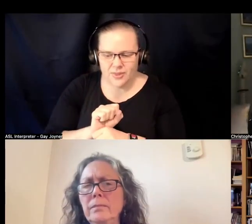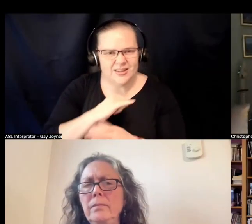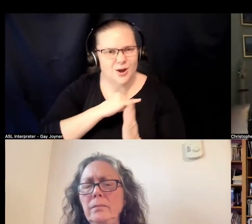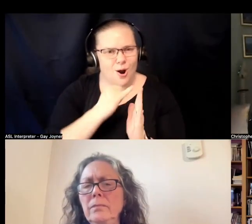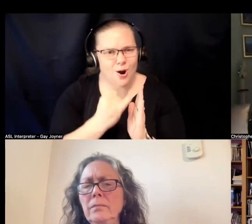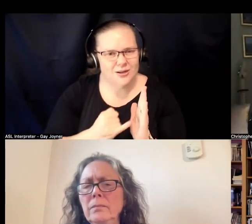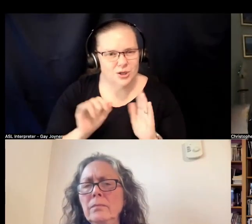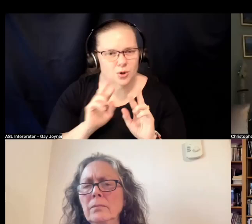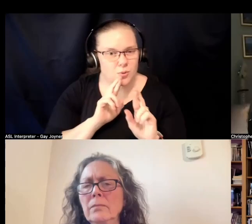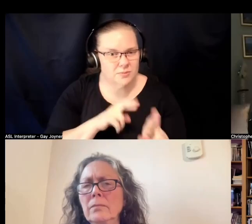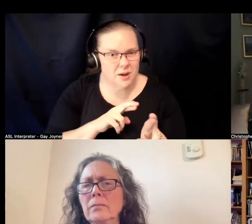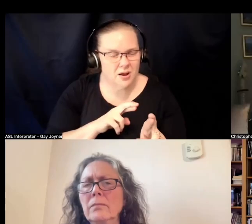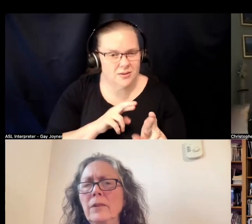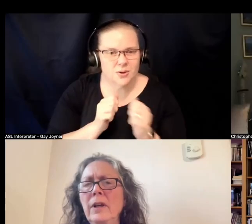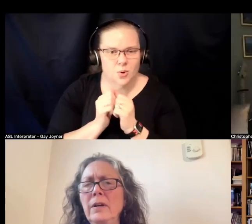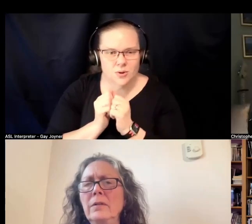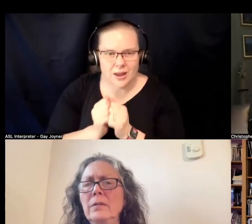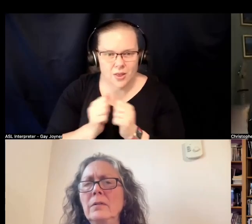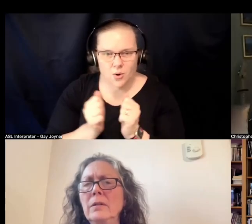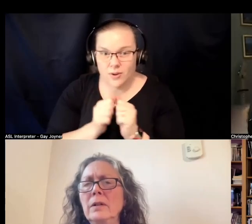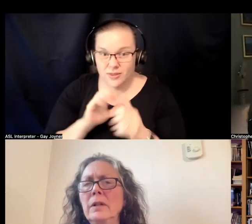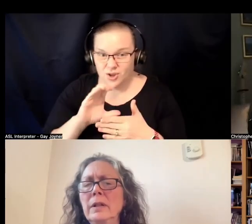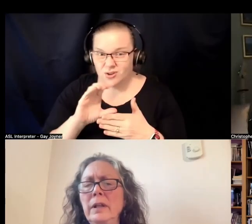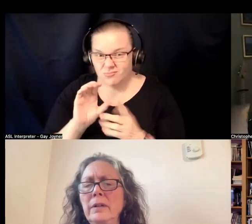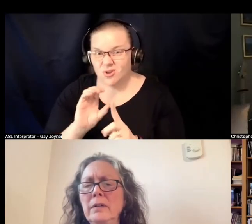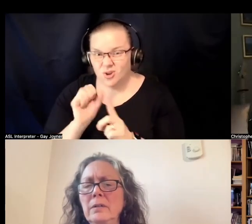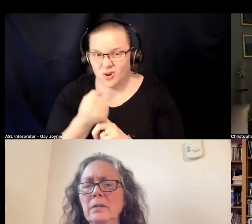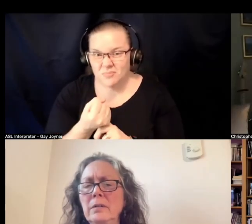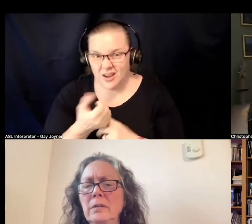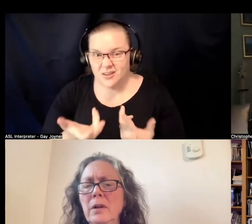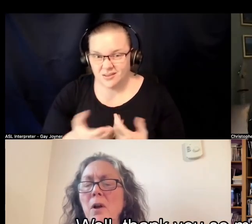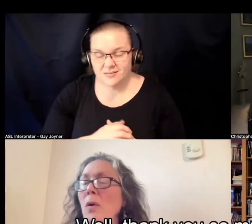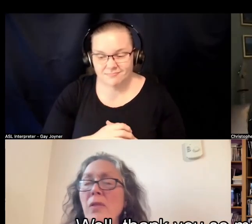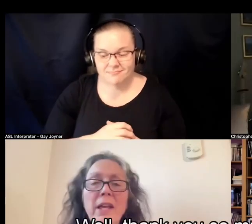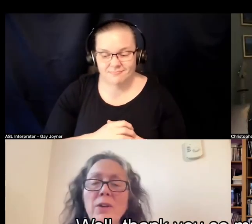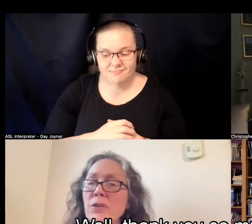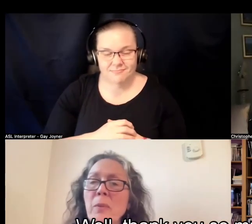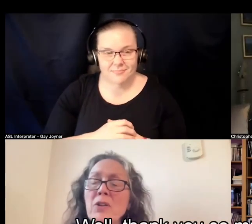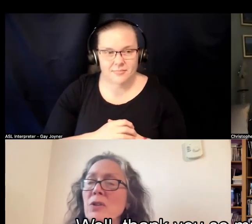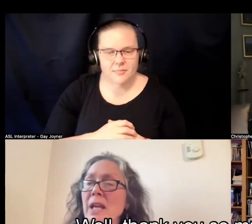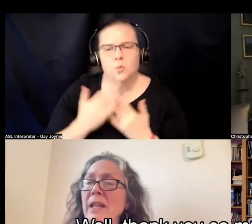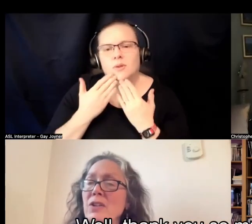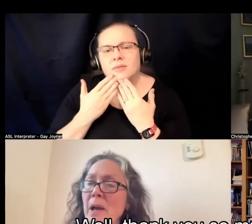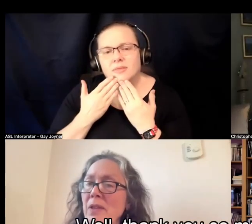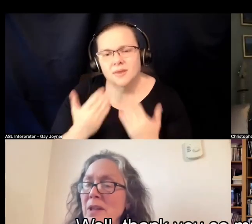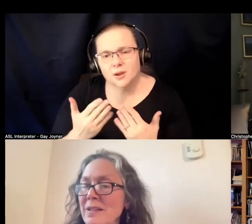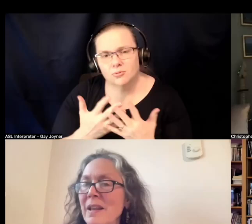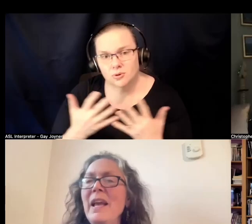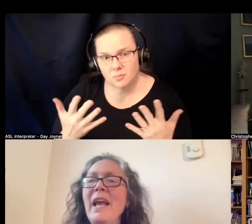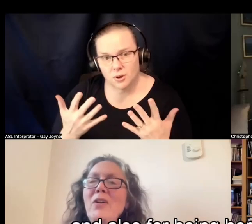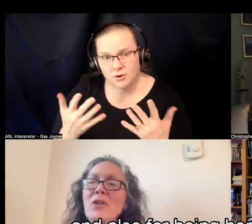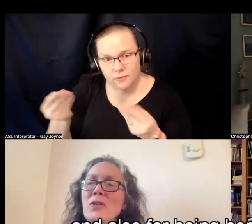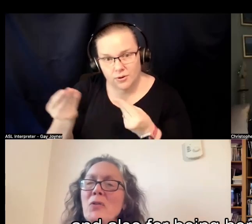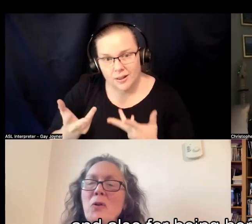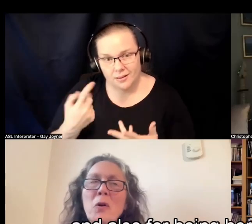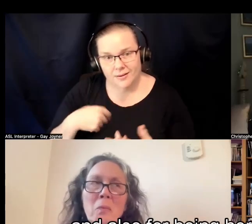response together with the circumstances. Yeah. Yeah. Well, thank you so much for telling us about this